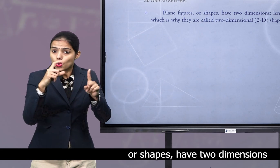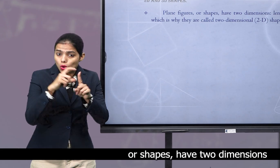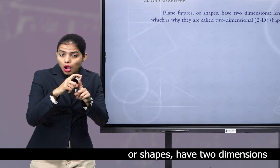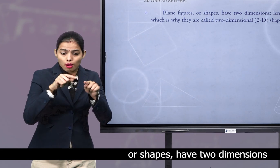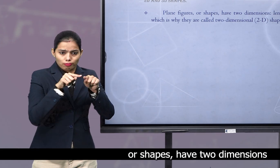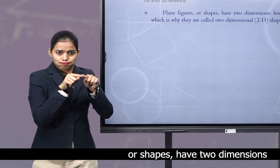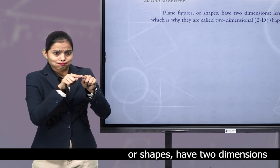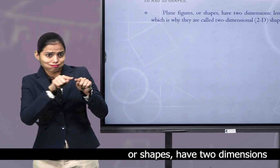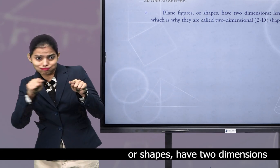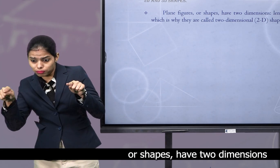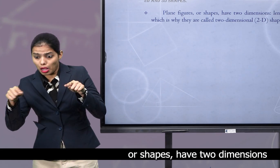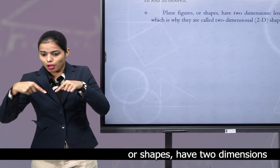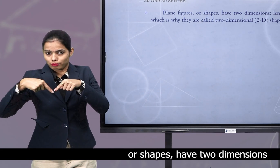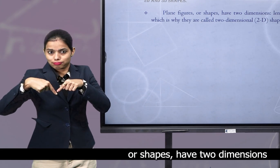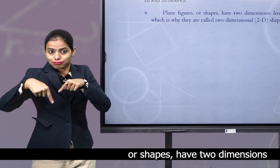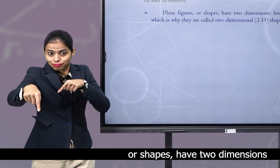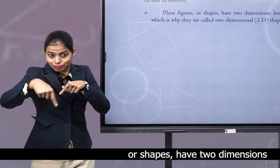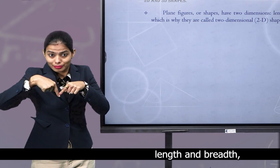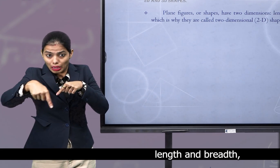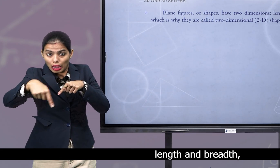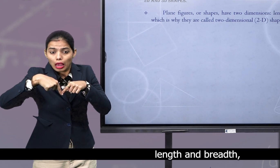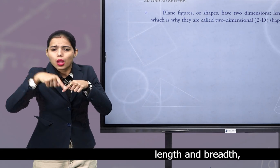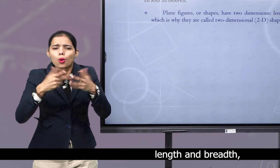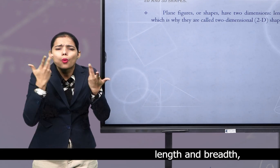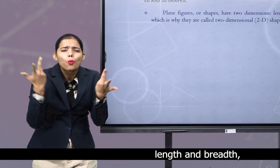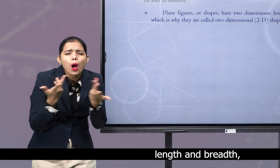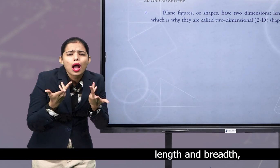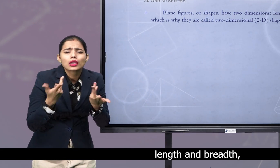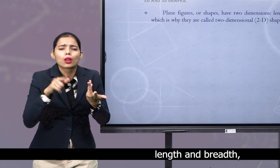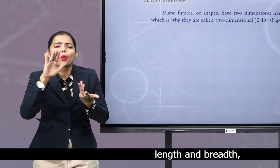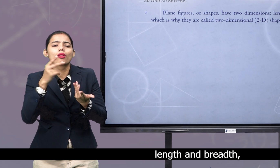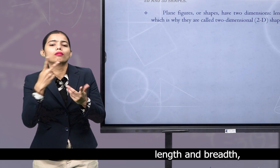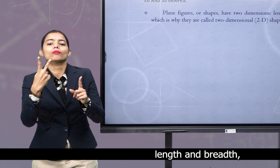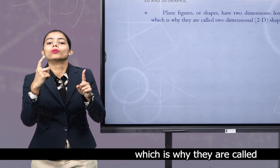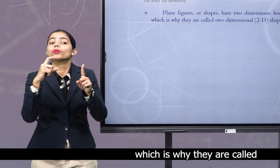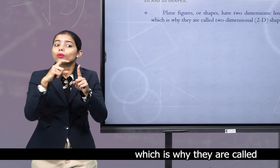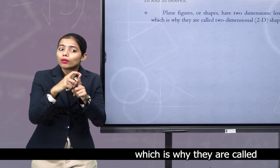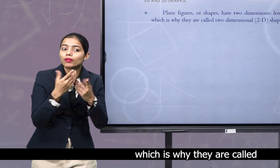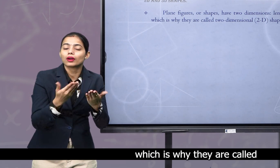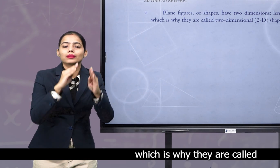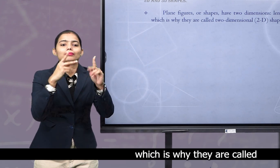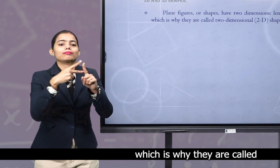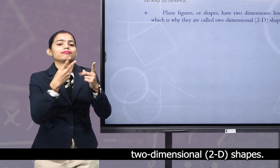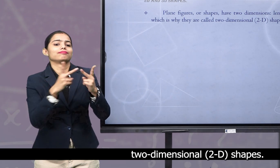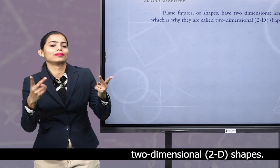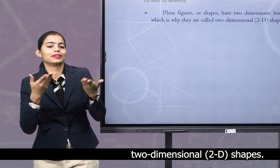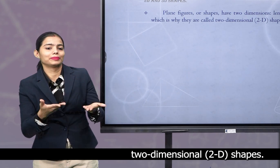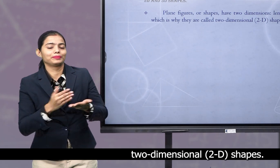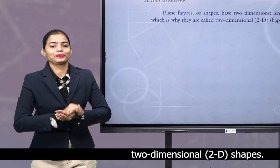two dimensions, length and breadth, which is why they are called two-dimensional